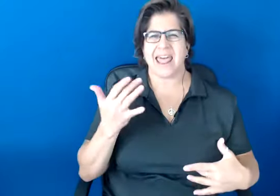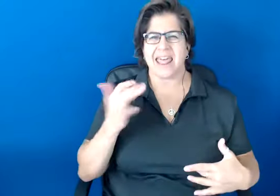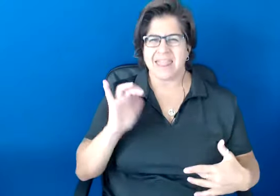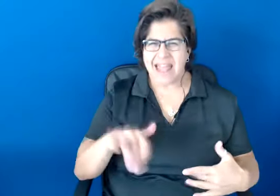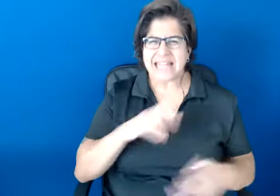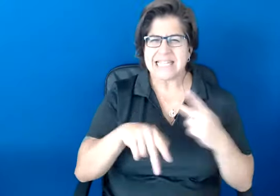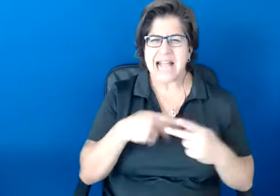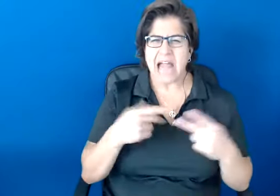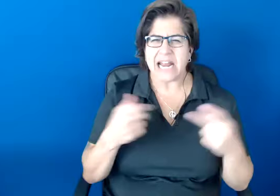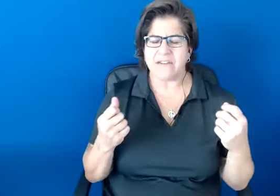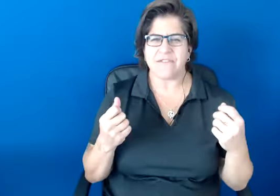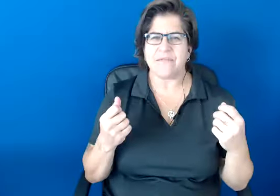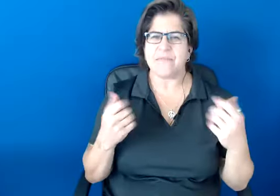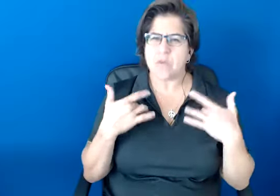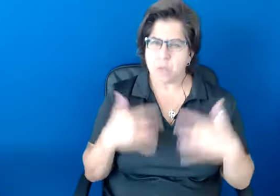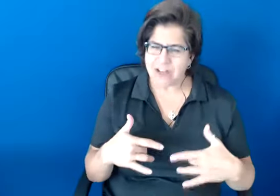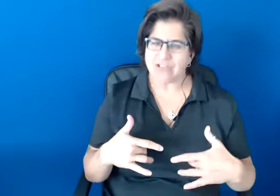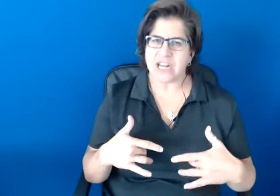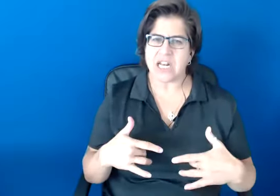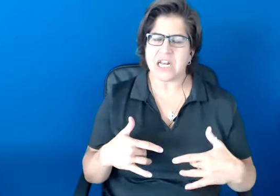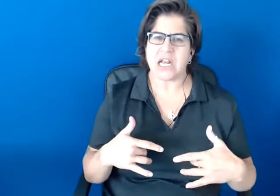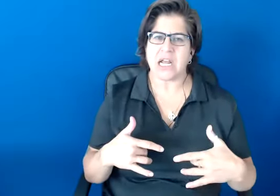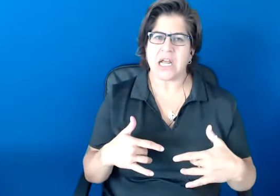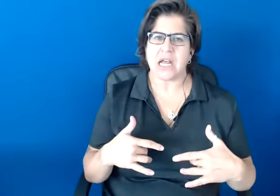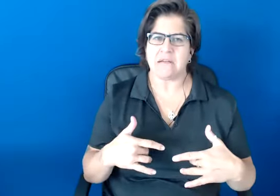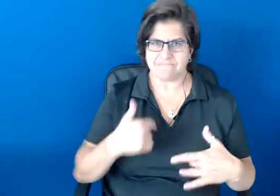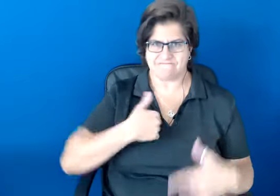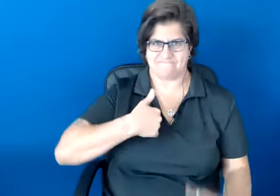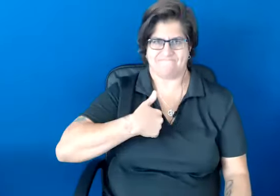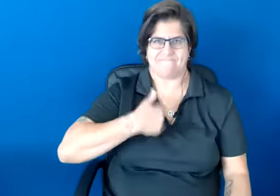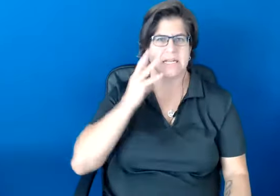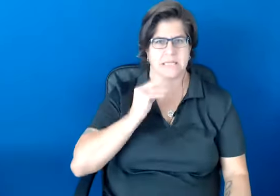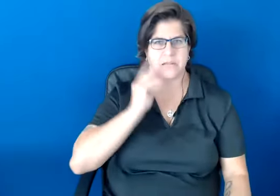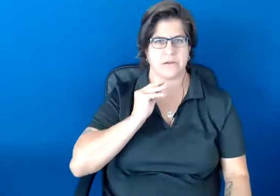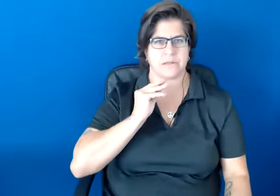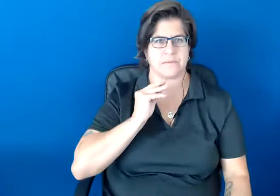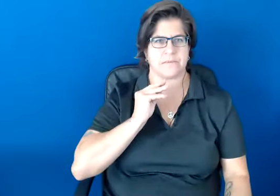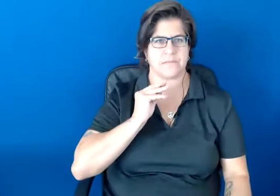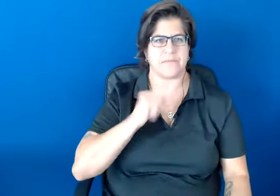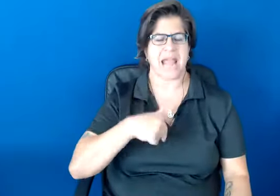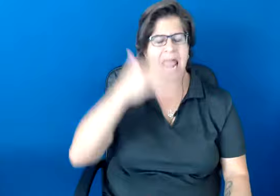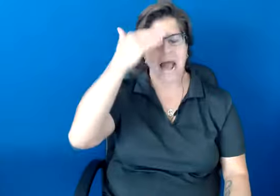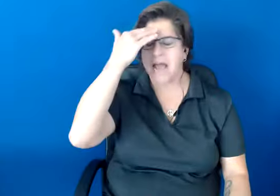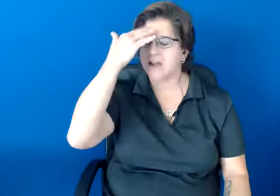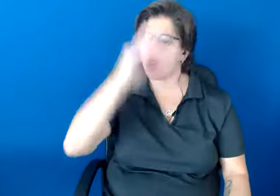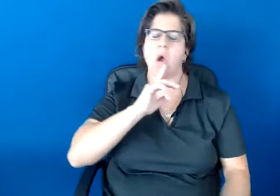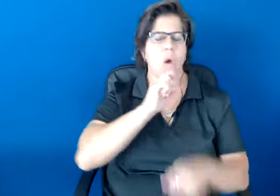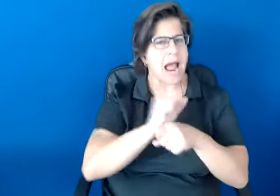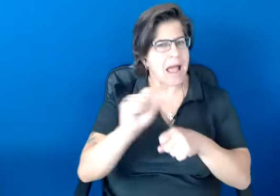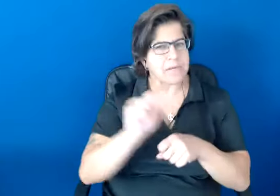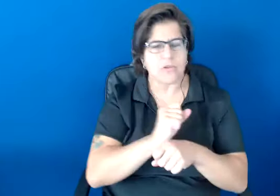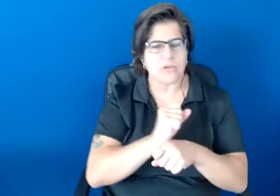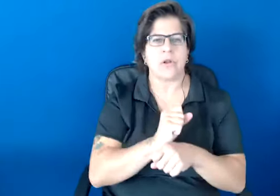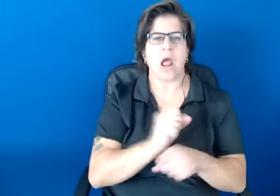fear, that is the kind of depression I have. And I know for sure there's